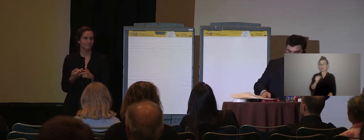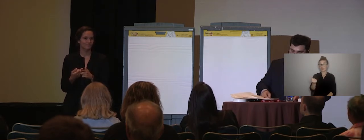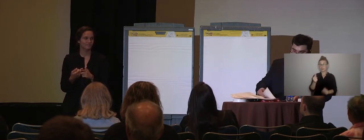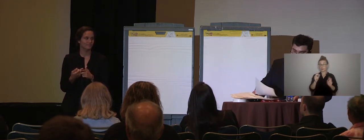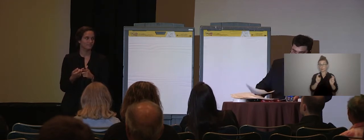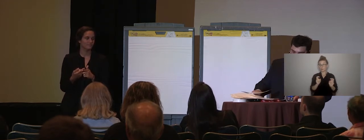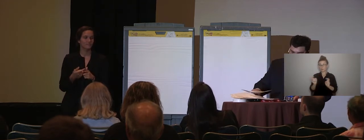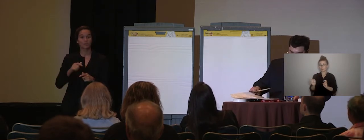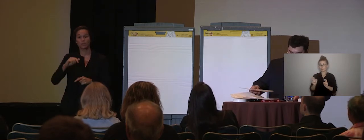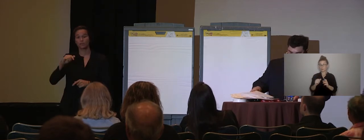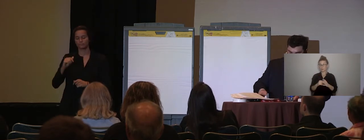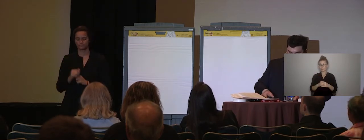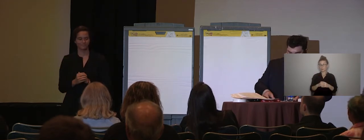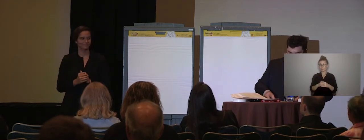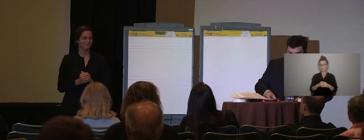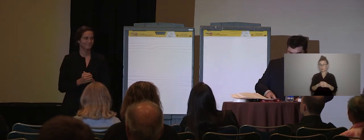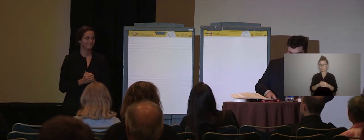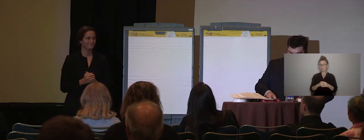Another problem.